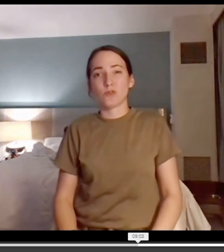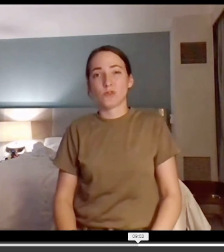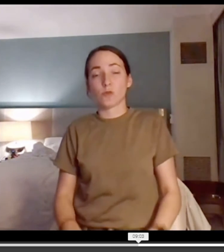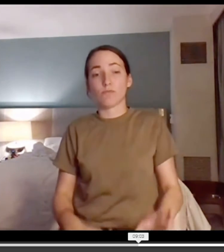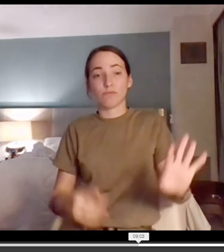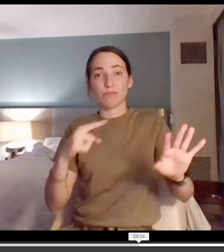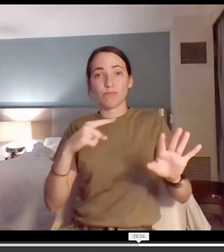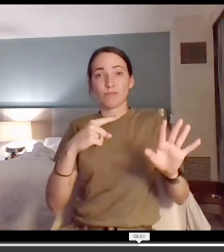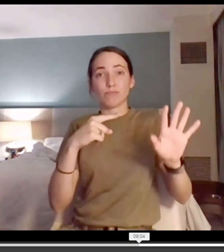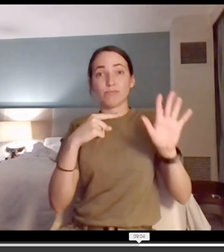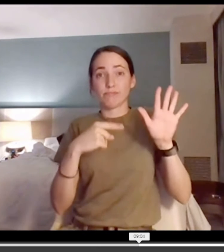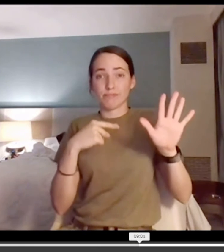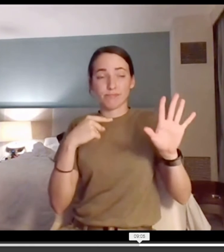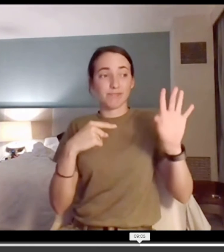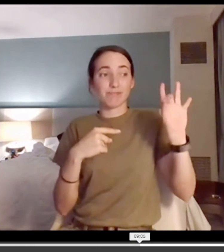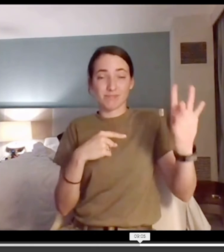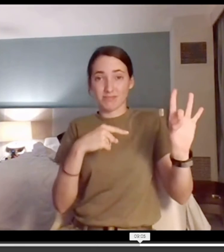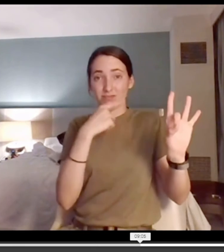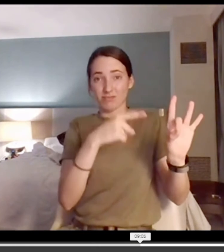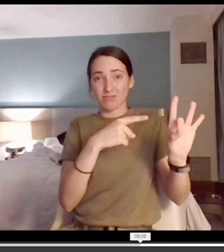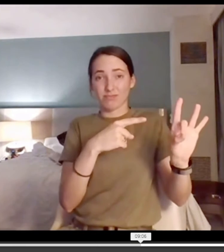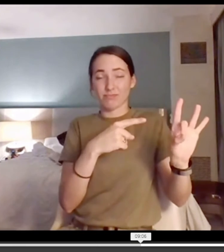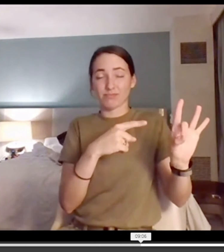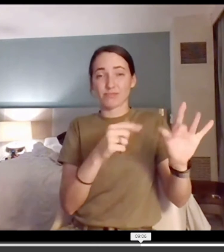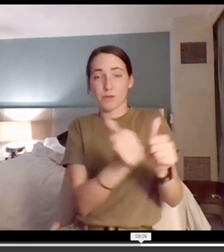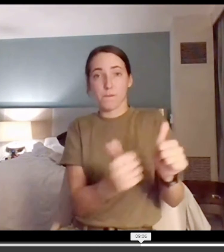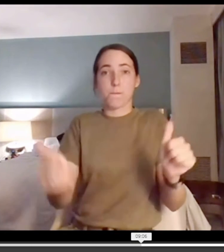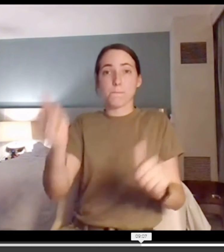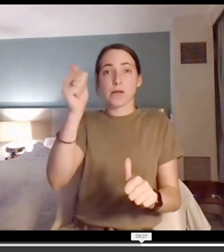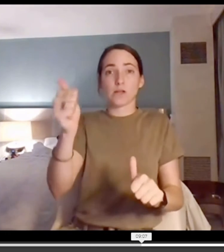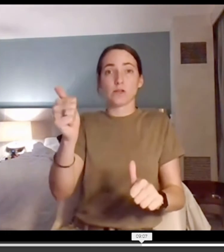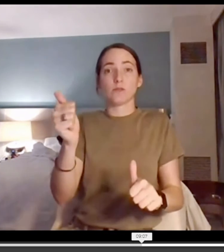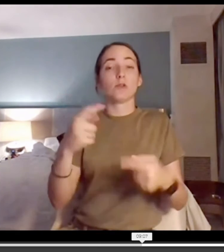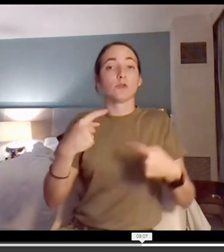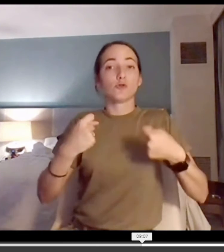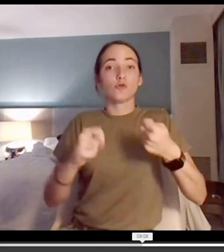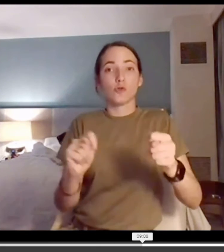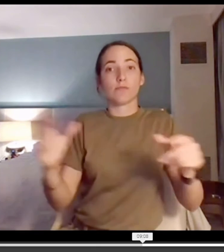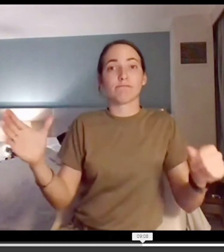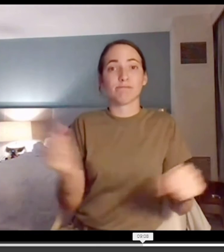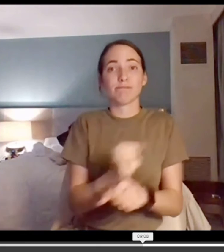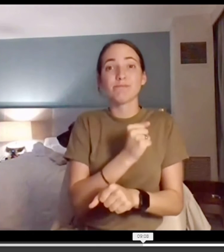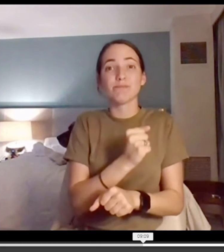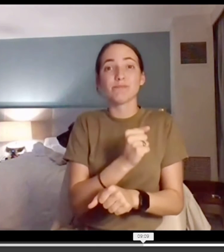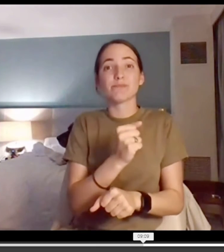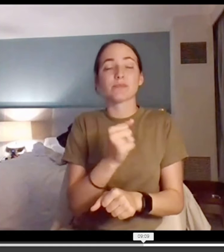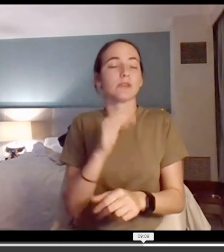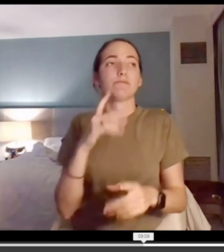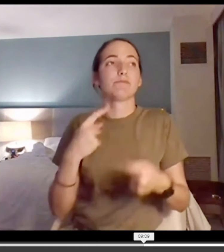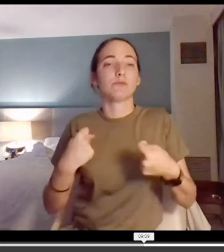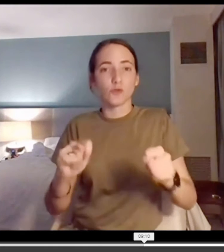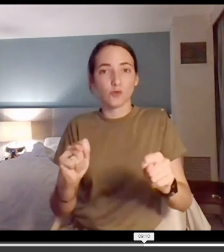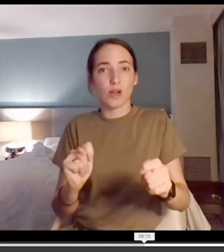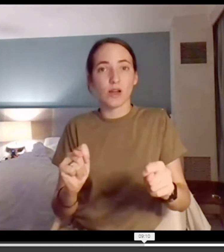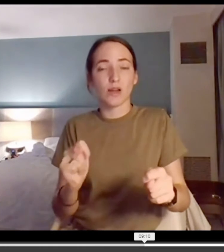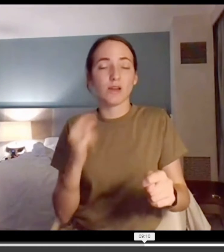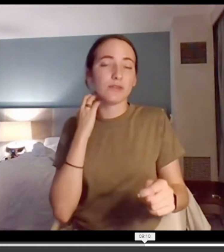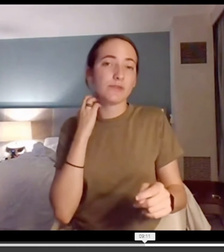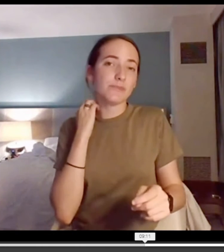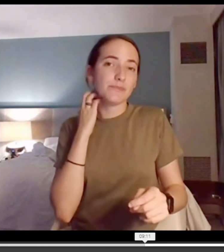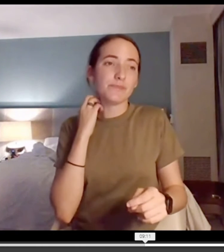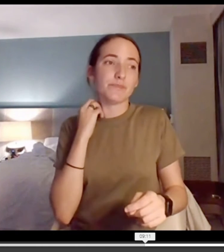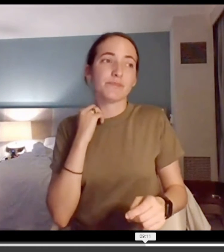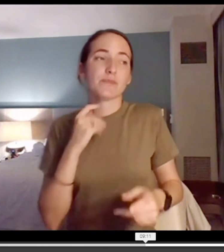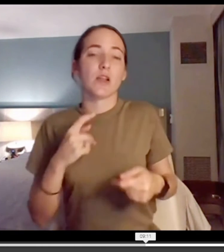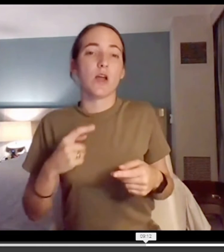factors that I think are really important when it comes to trying to win a disability case. You may have some other ones. I'd be interested to hear that. Any attorneys